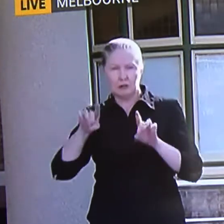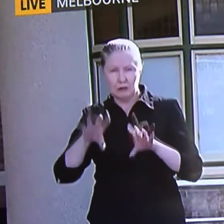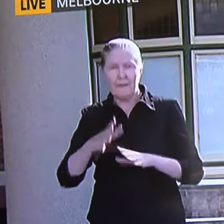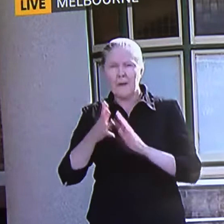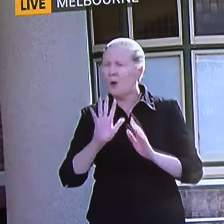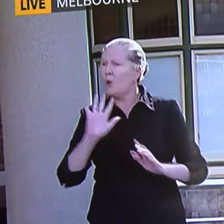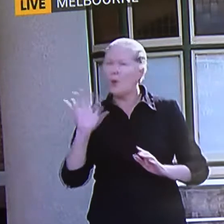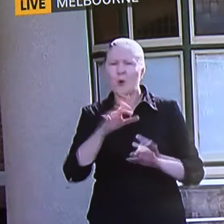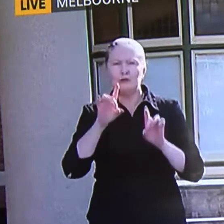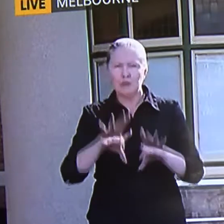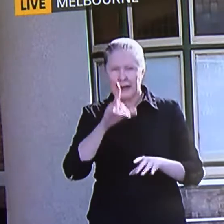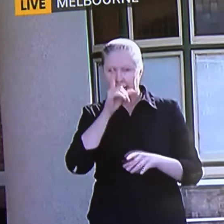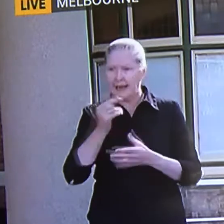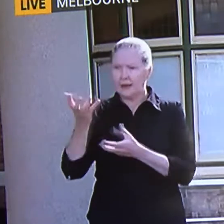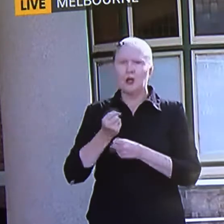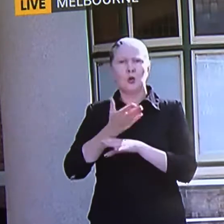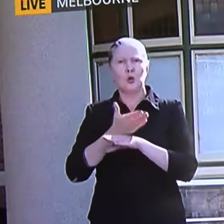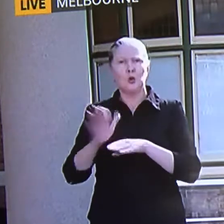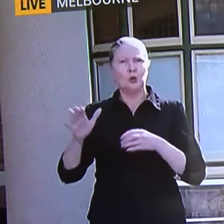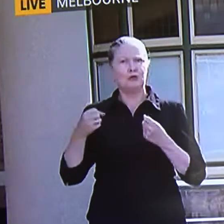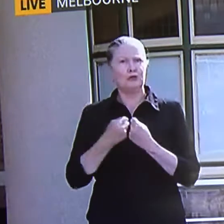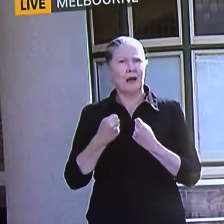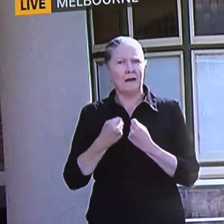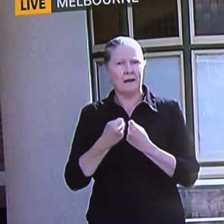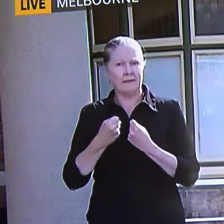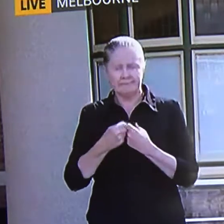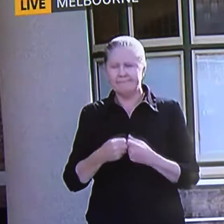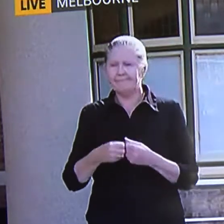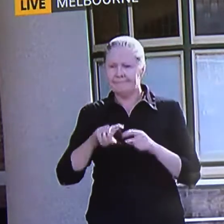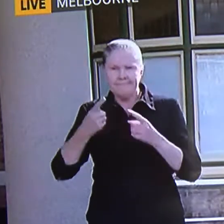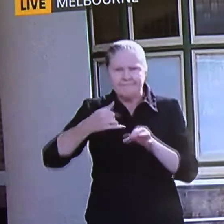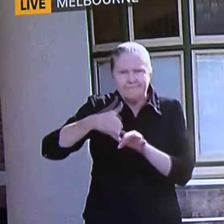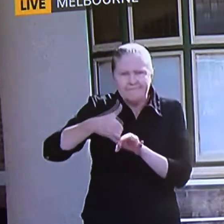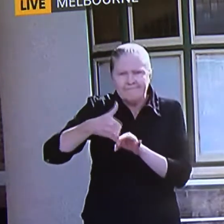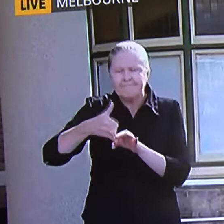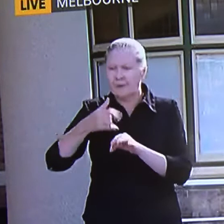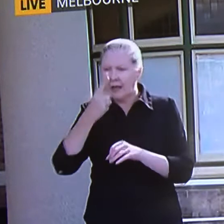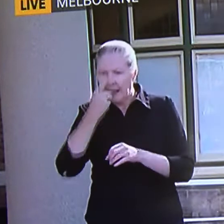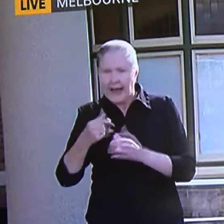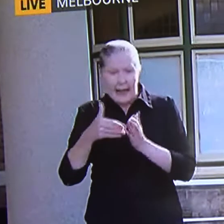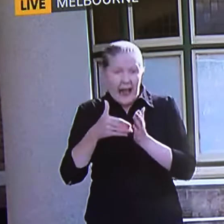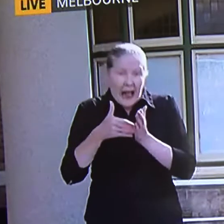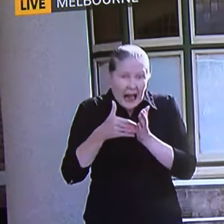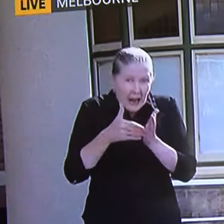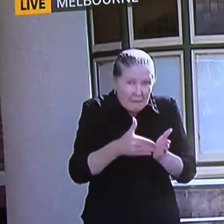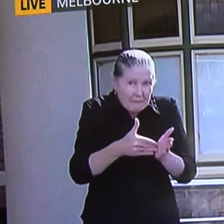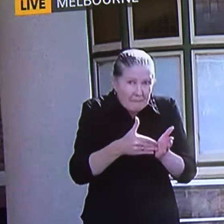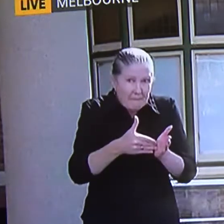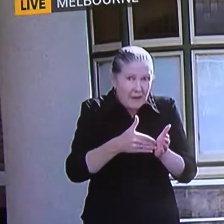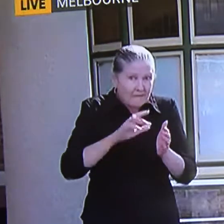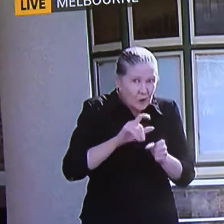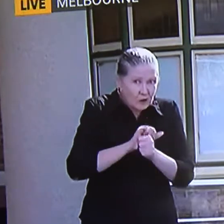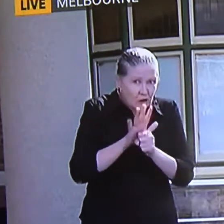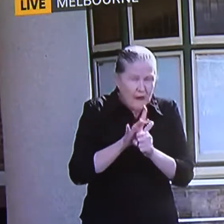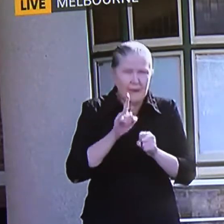access to these new drugs. I should add, although there are many drugs talked about that can work for coronavirus, none have yet